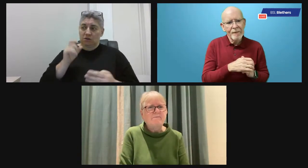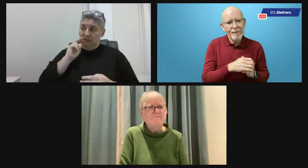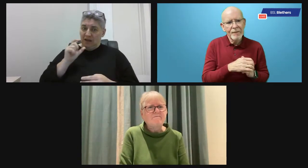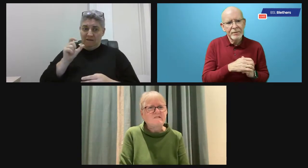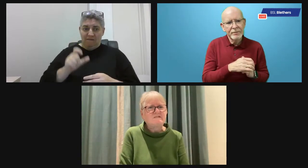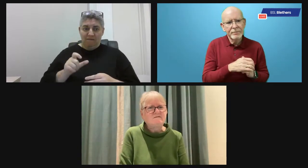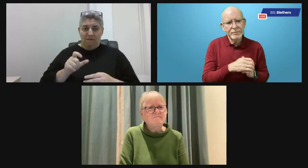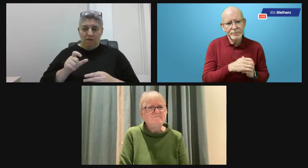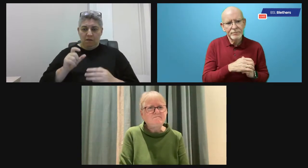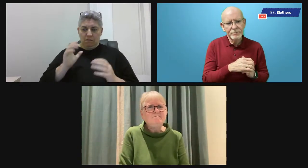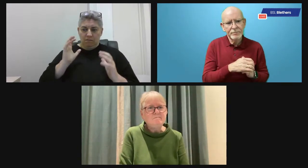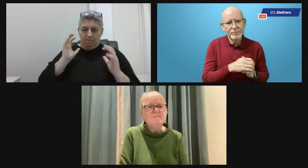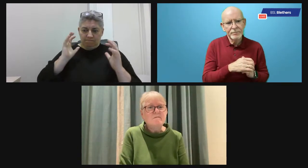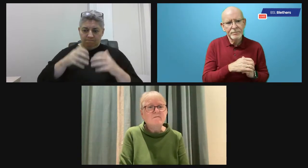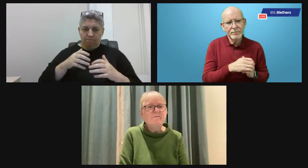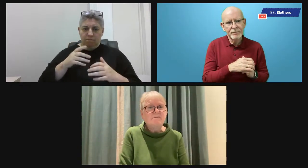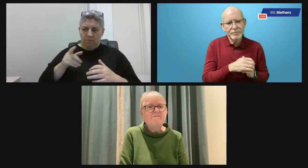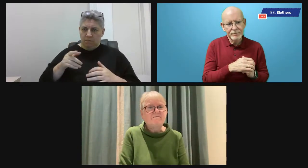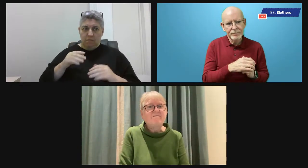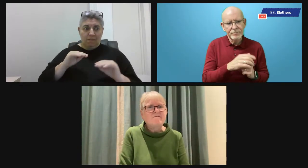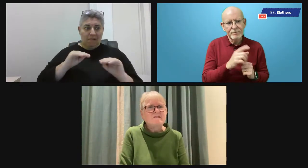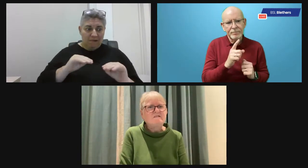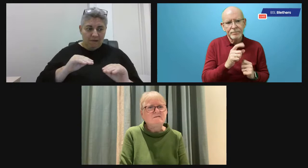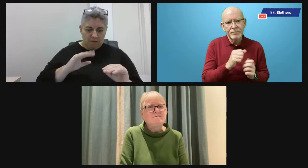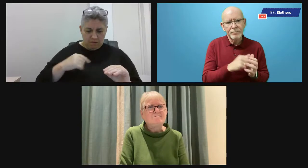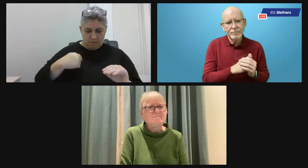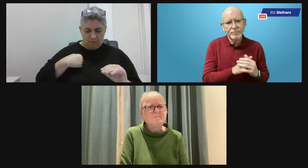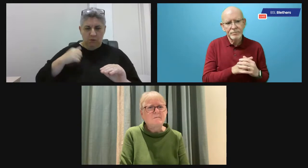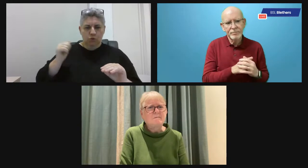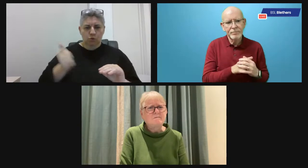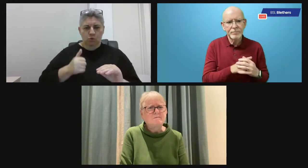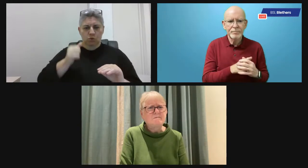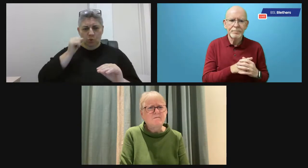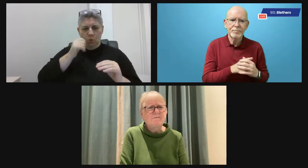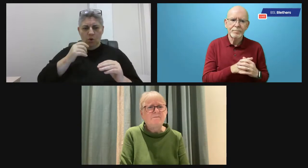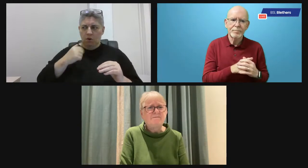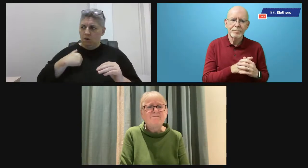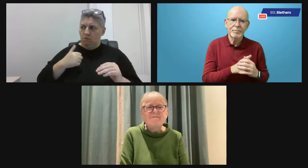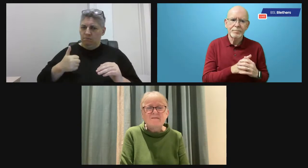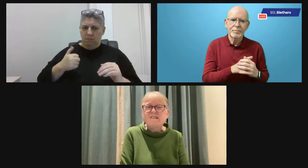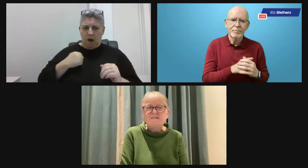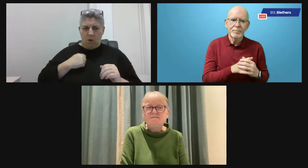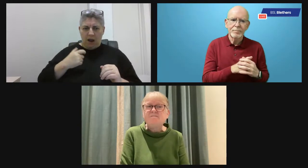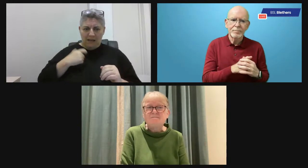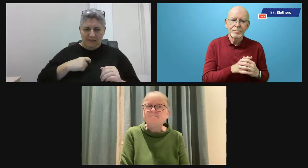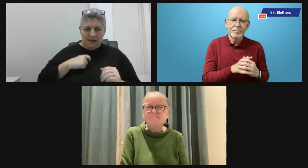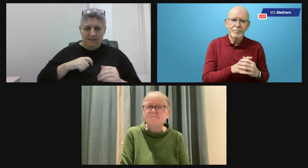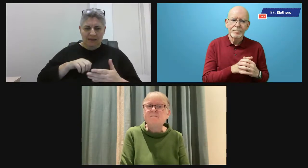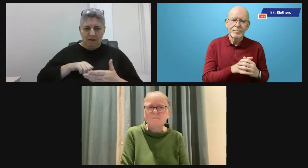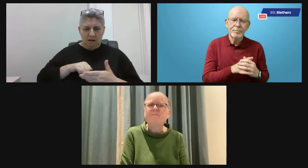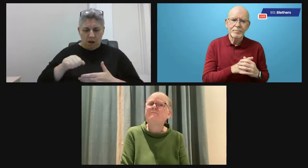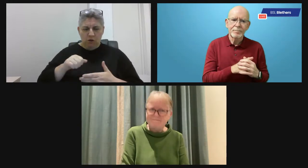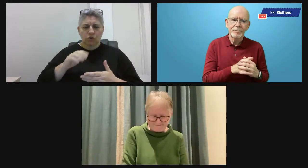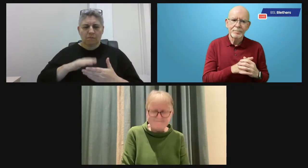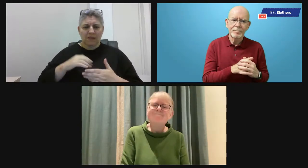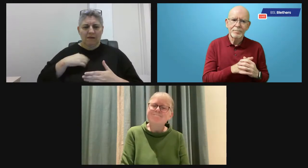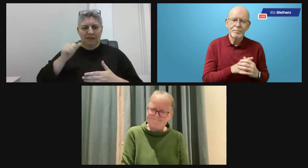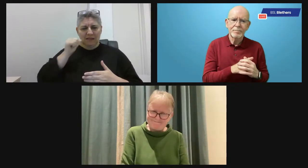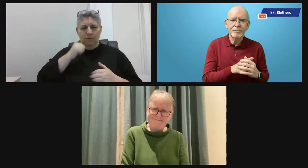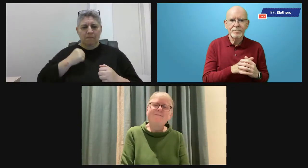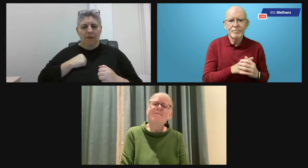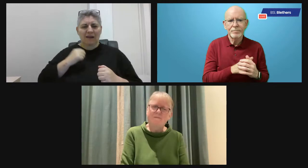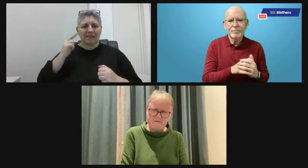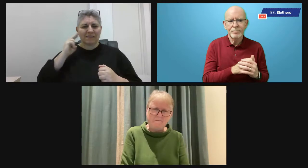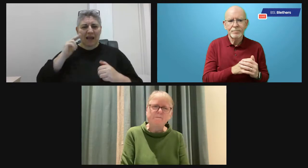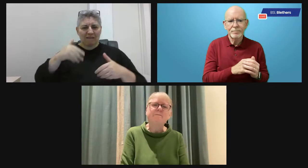linguistically aware. Okay, so just to clarify, you're concerned about the numbers, but you're